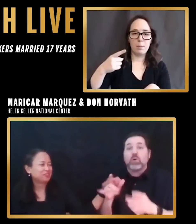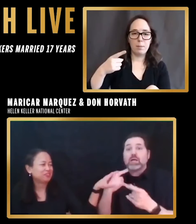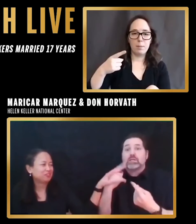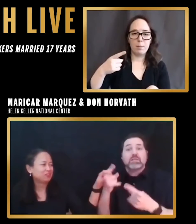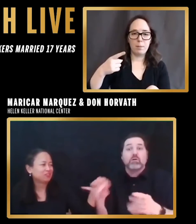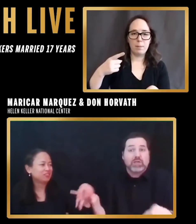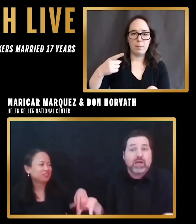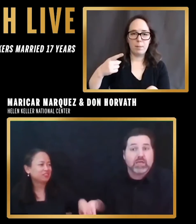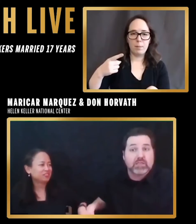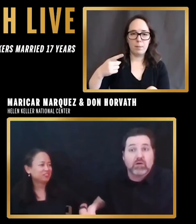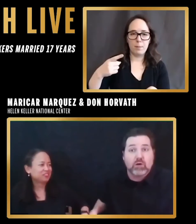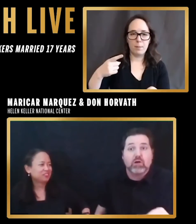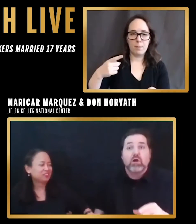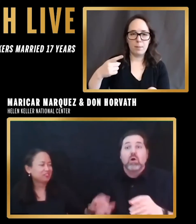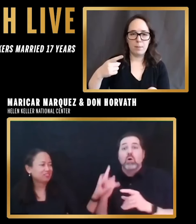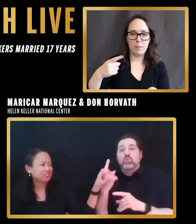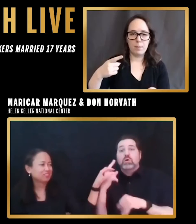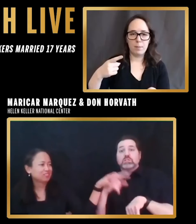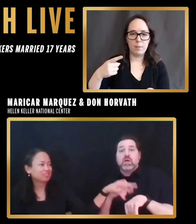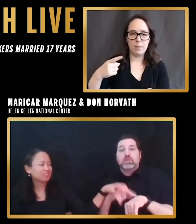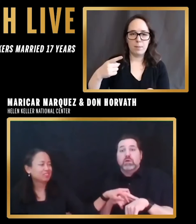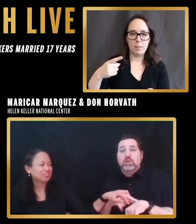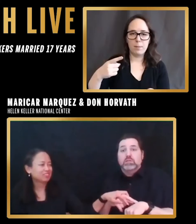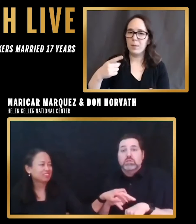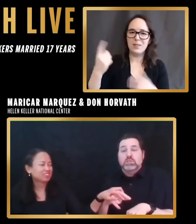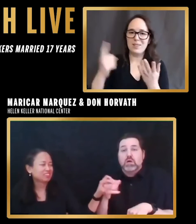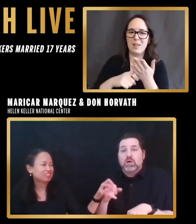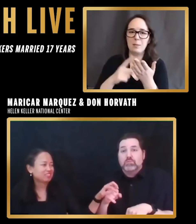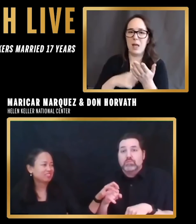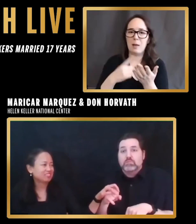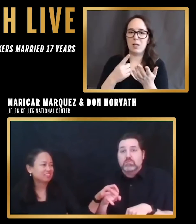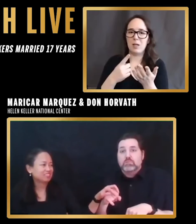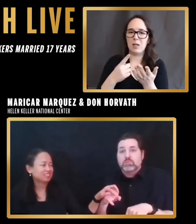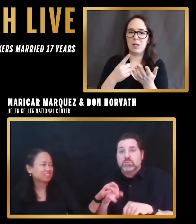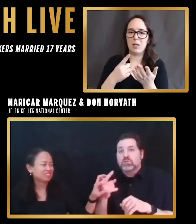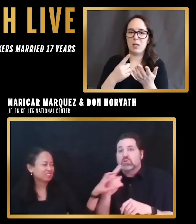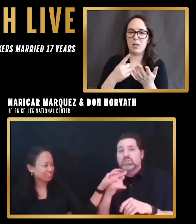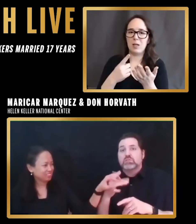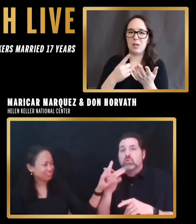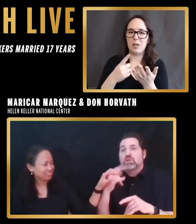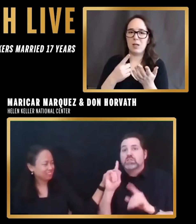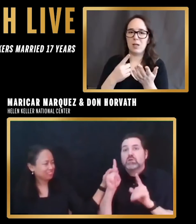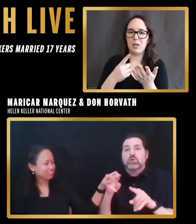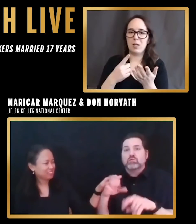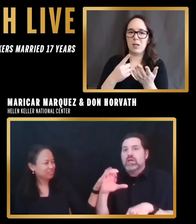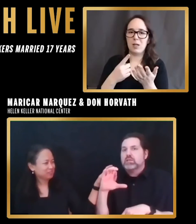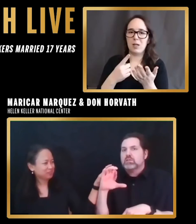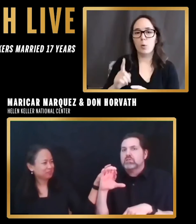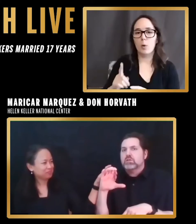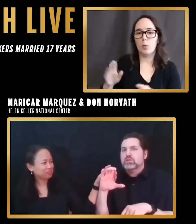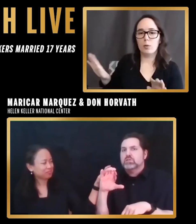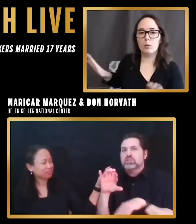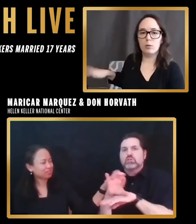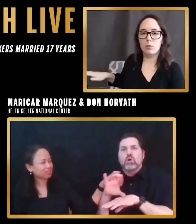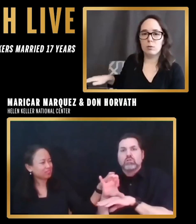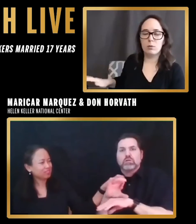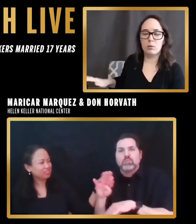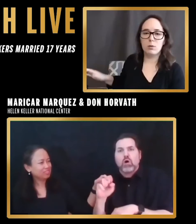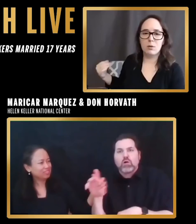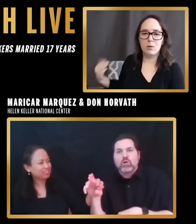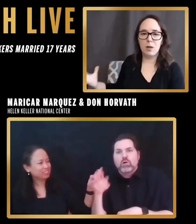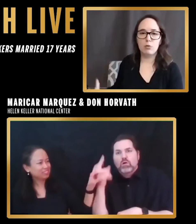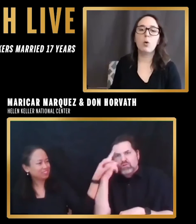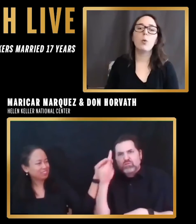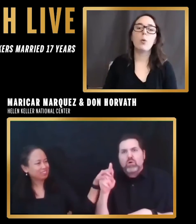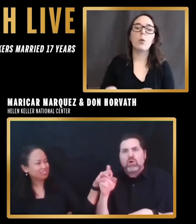I'm like, oh, I got to tell her that. I tell her. One time, she told me she wanted to go to like the chocolate